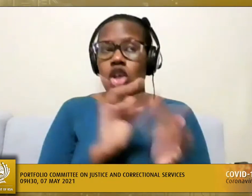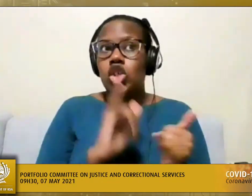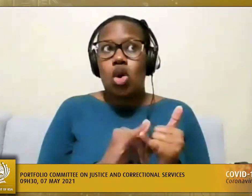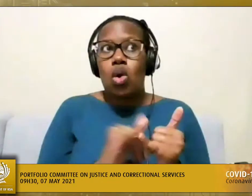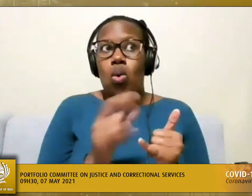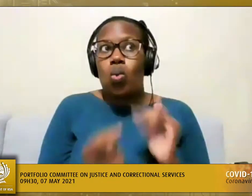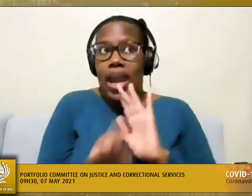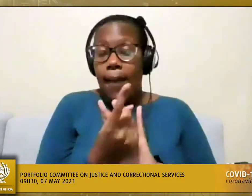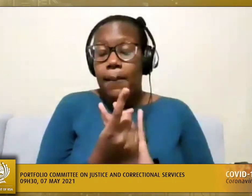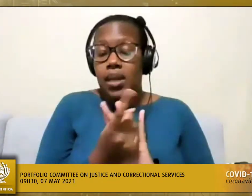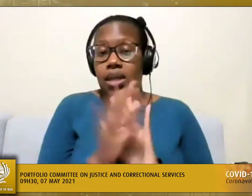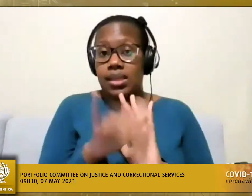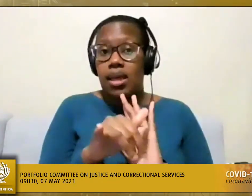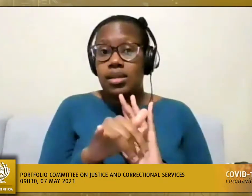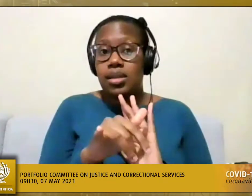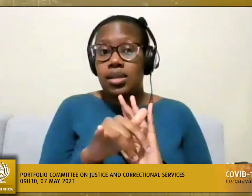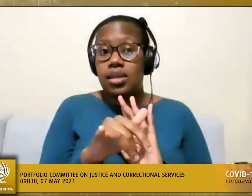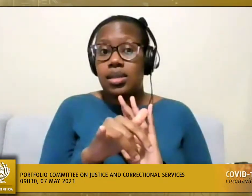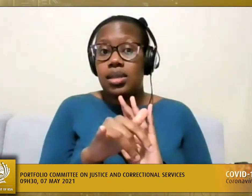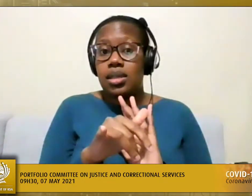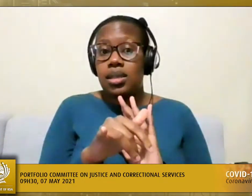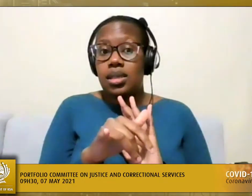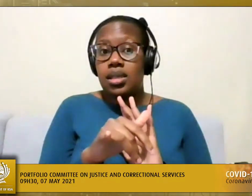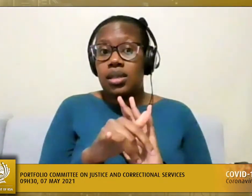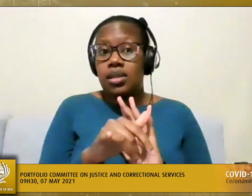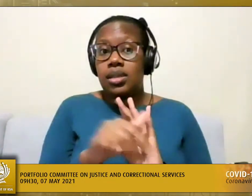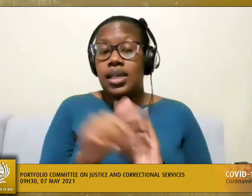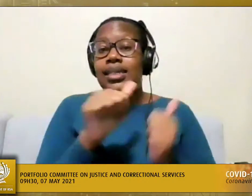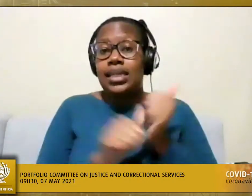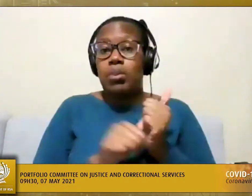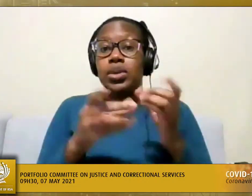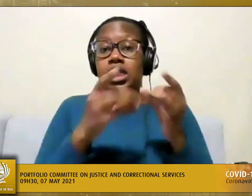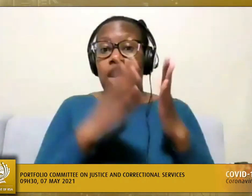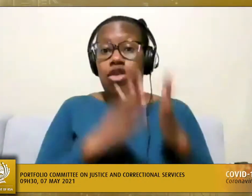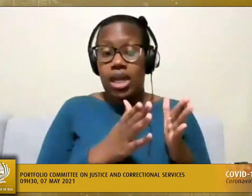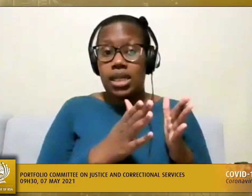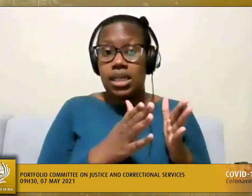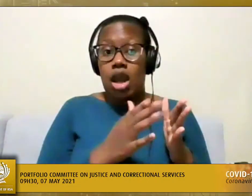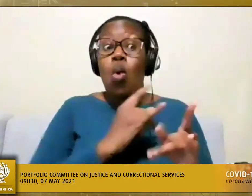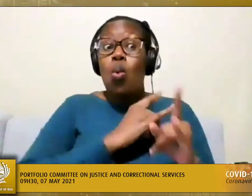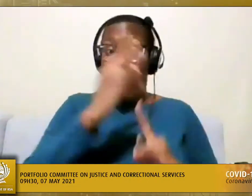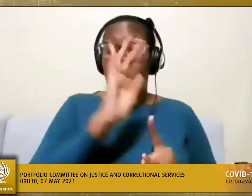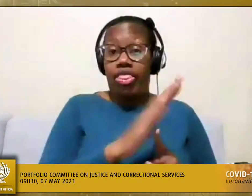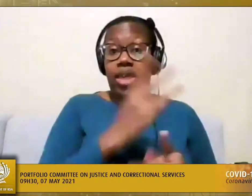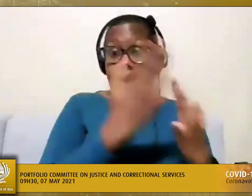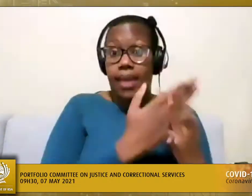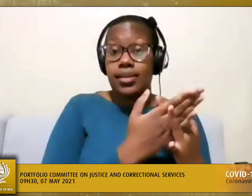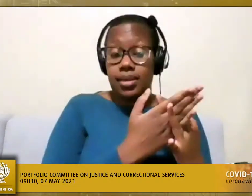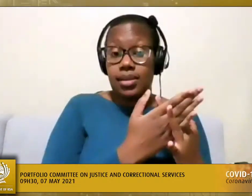happens is that the the deputy directors one day matter